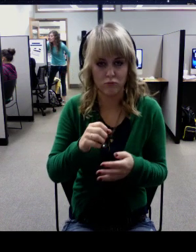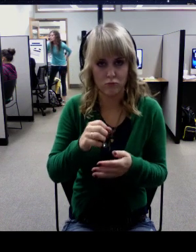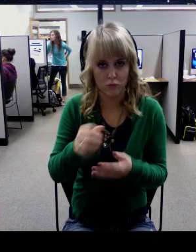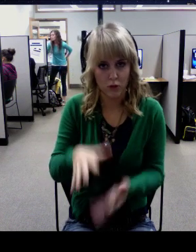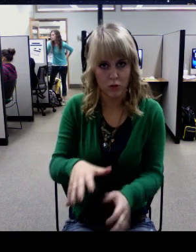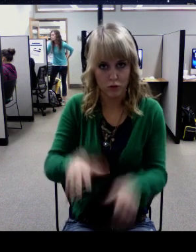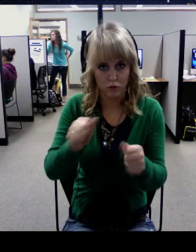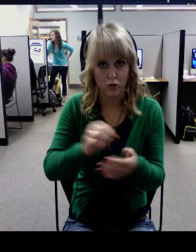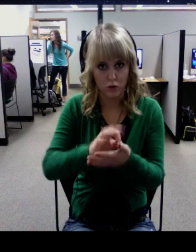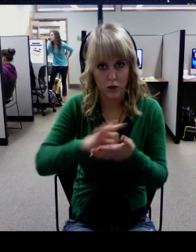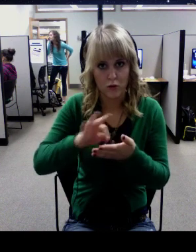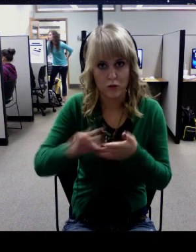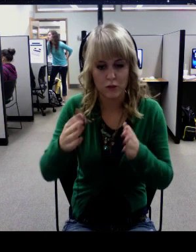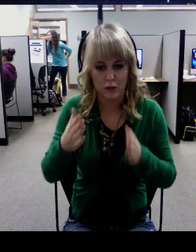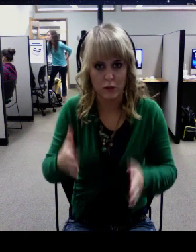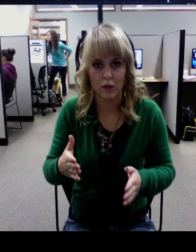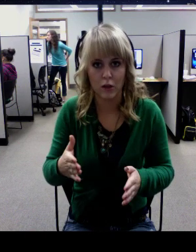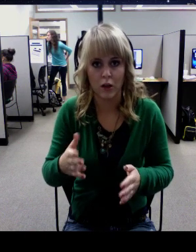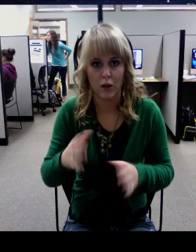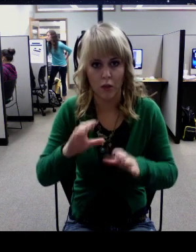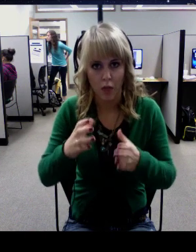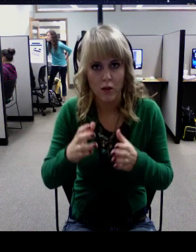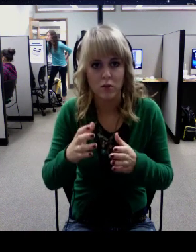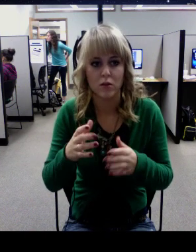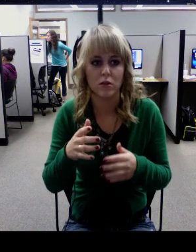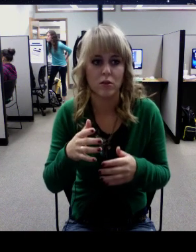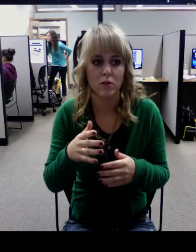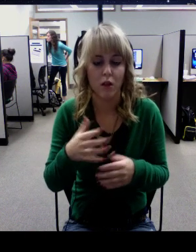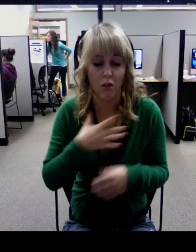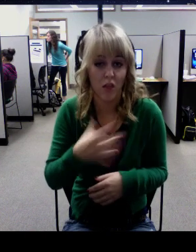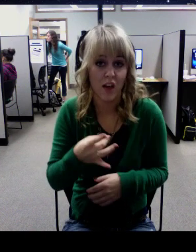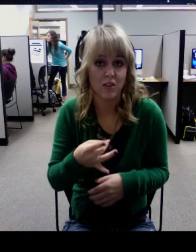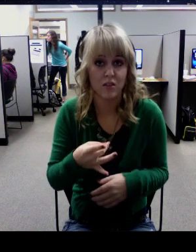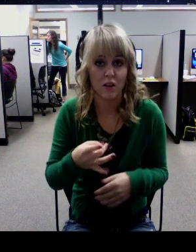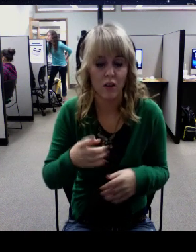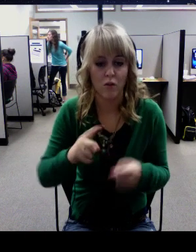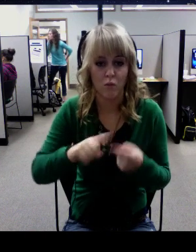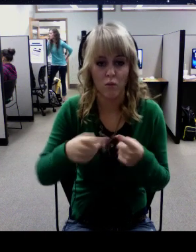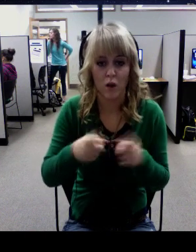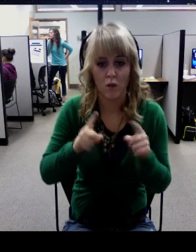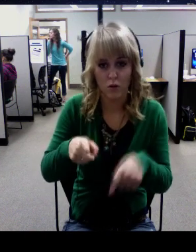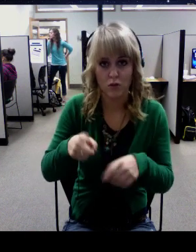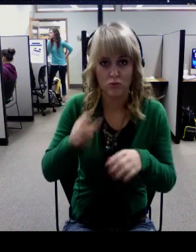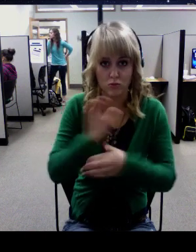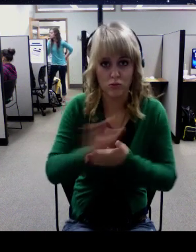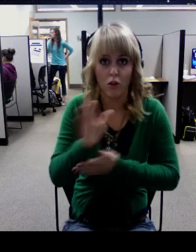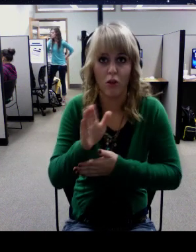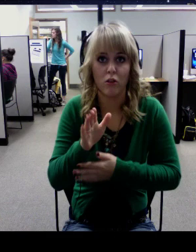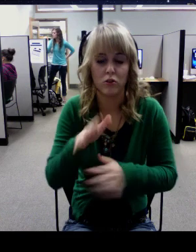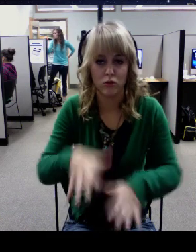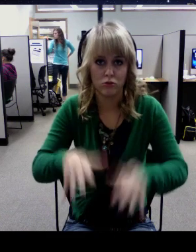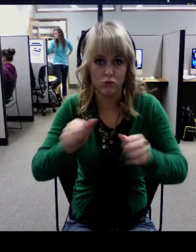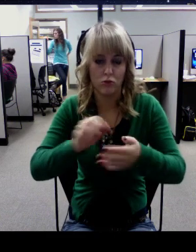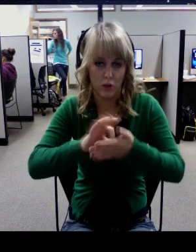College in Rexburg, Idaho, and graduated with my associate degree in accounting. And then I moved to